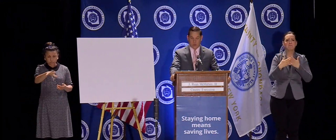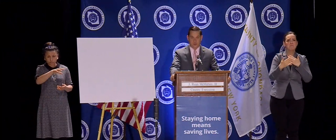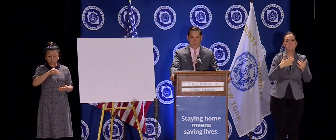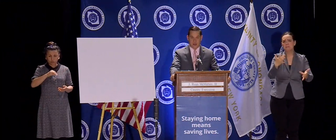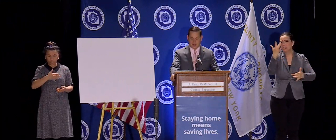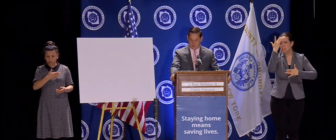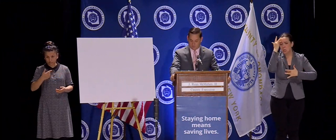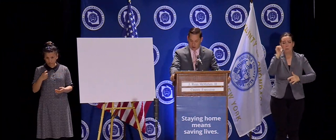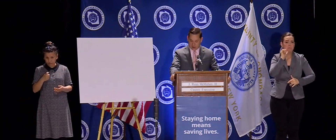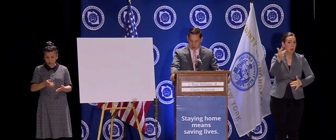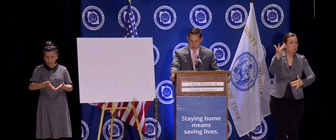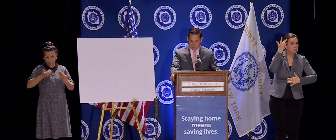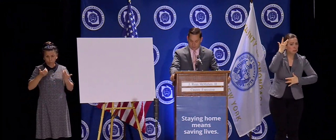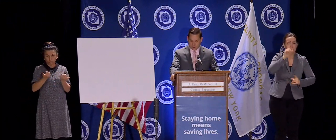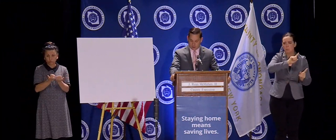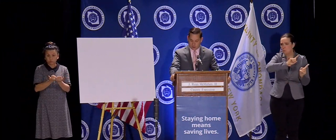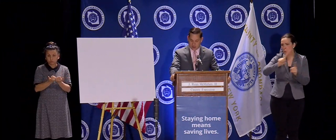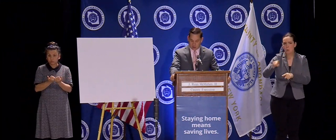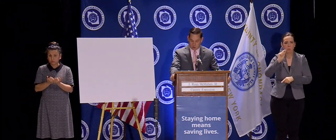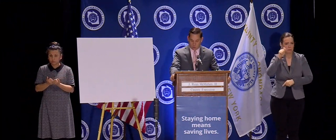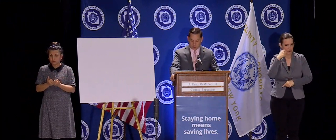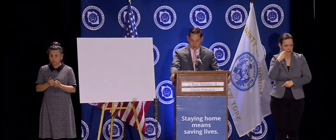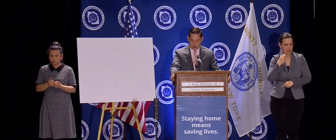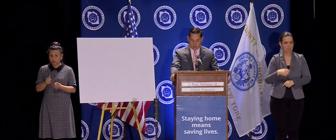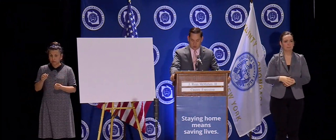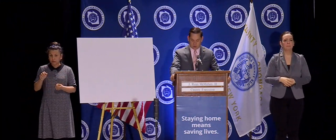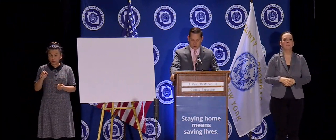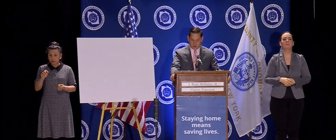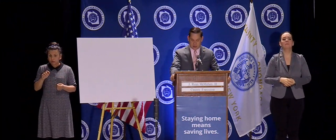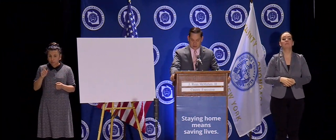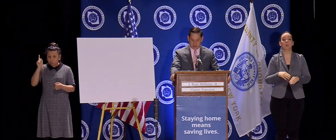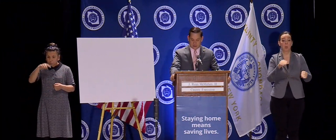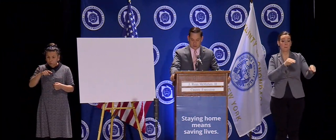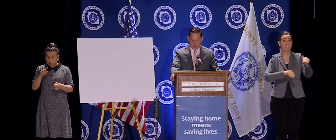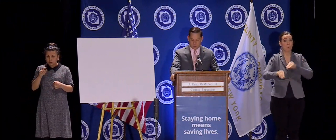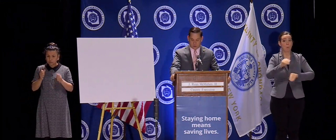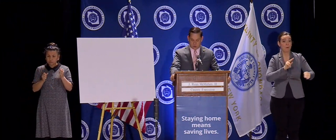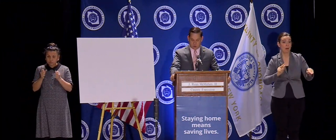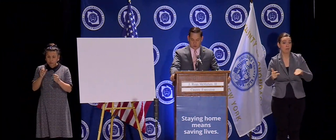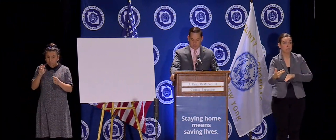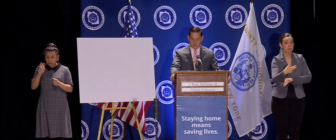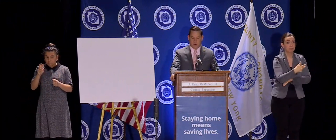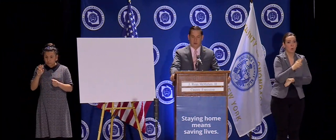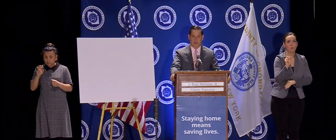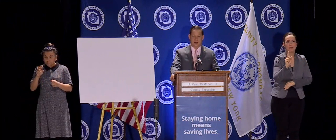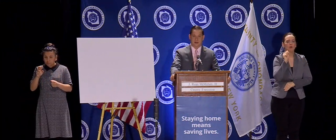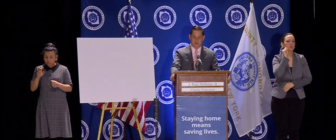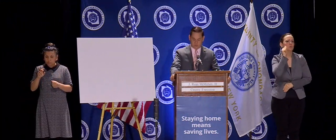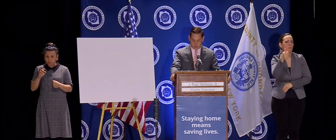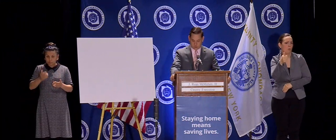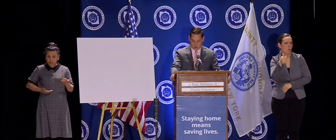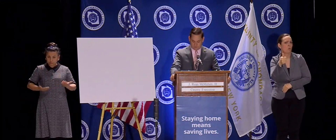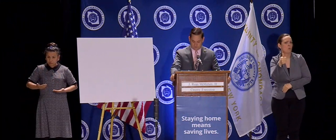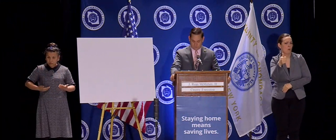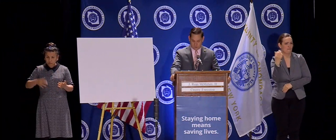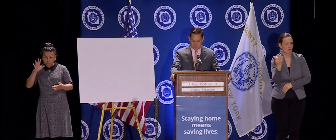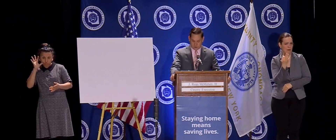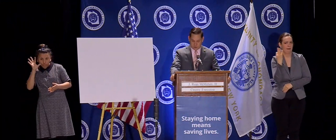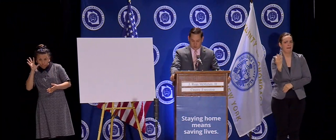tomorrow, Thursday, and Friday at our WIC parking lot at the old No James Market on Gifford